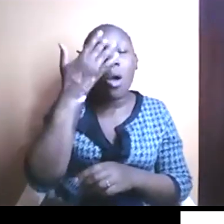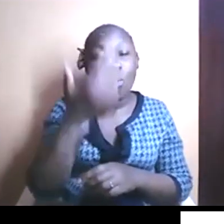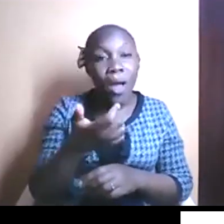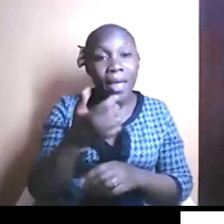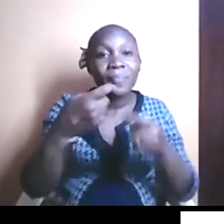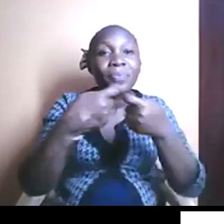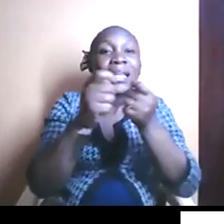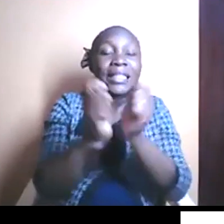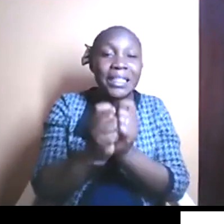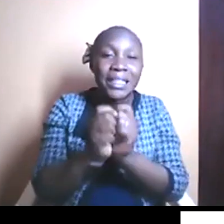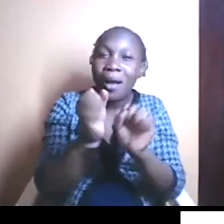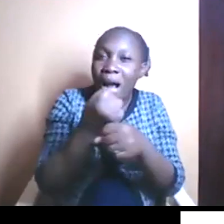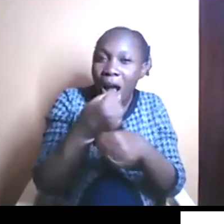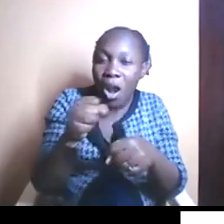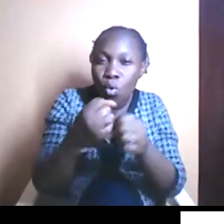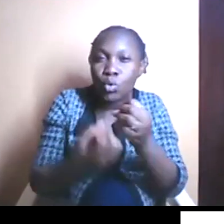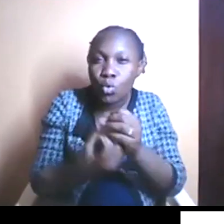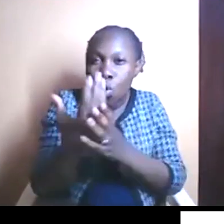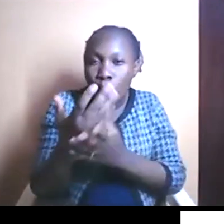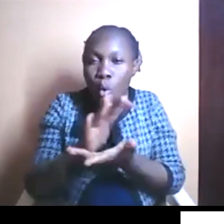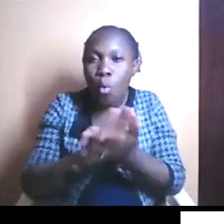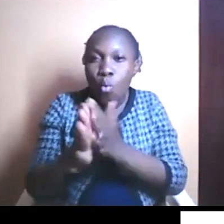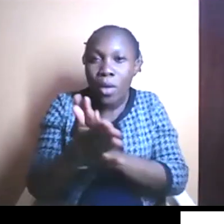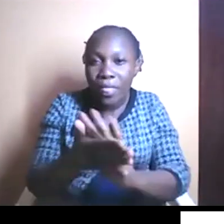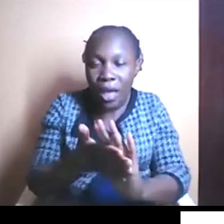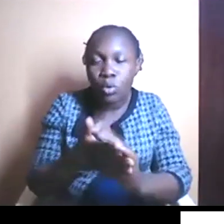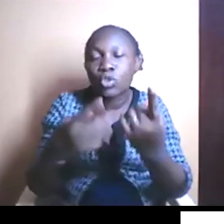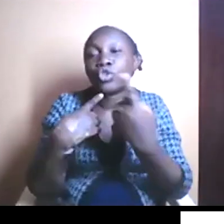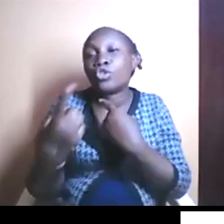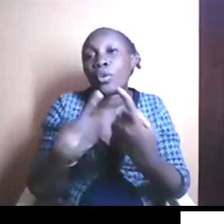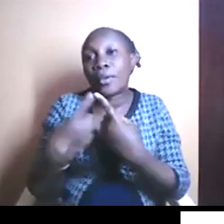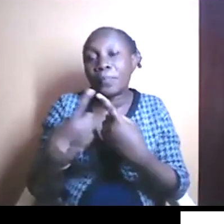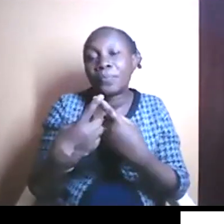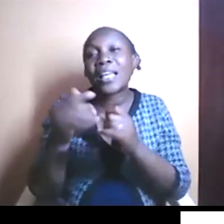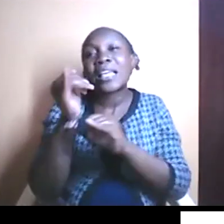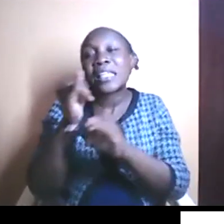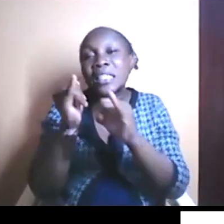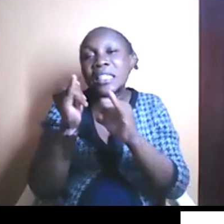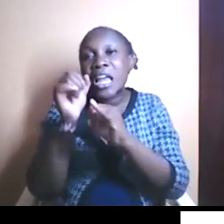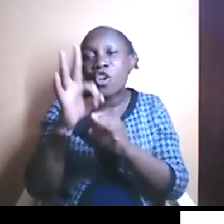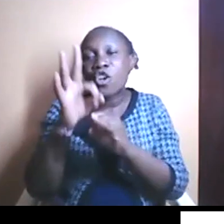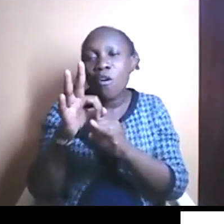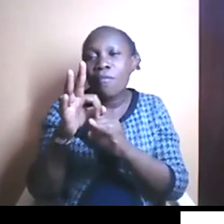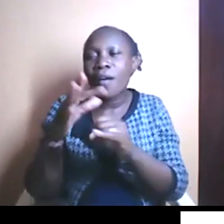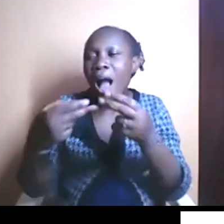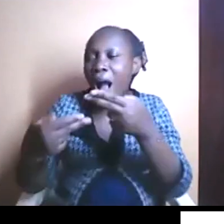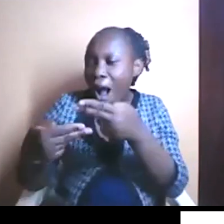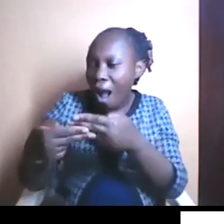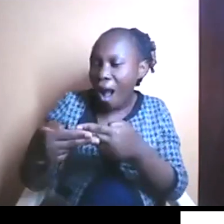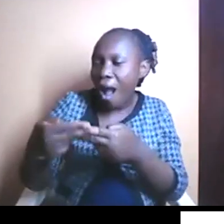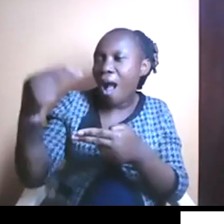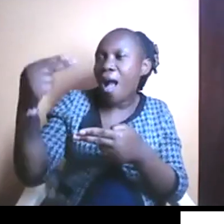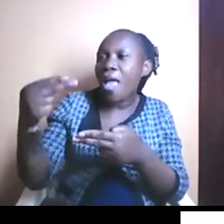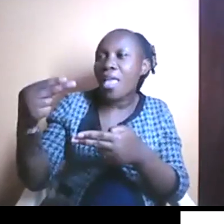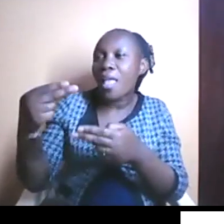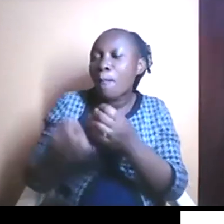grow, you know, without that space of talking. And instead of the high turnover and having a lot of people